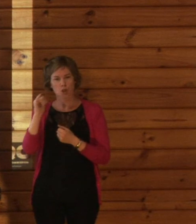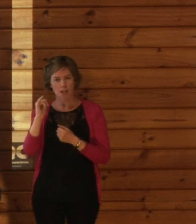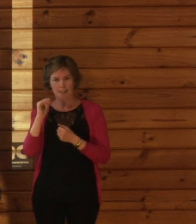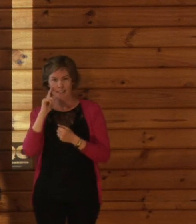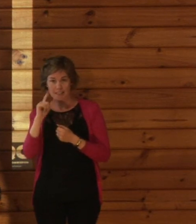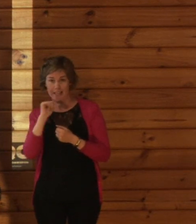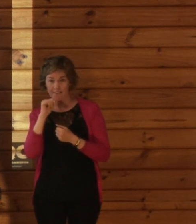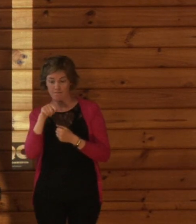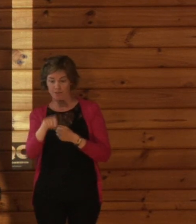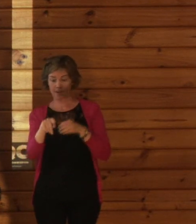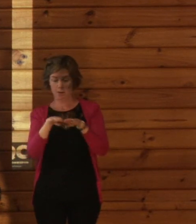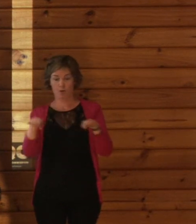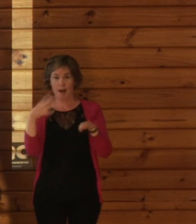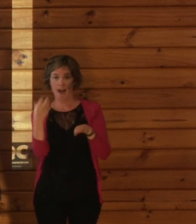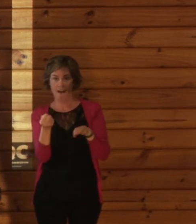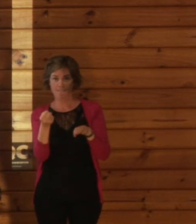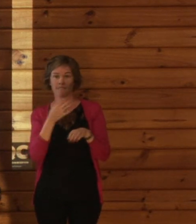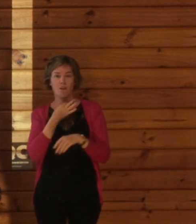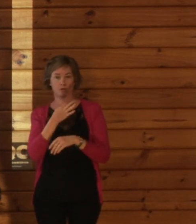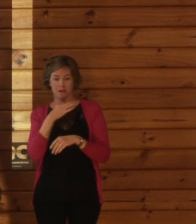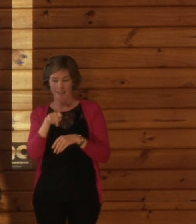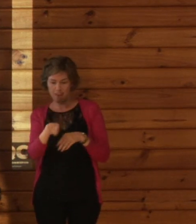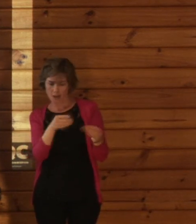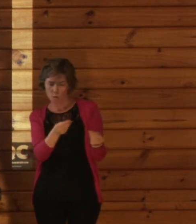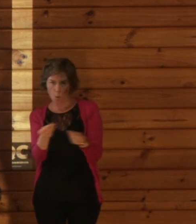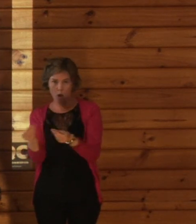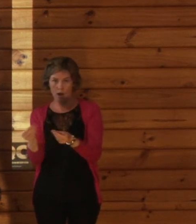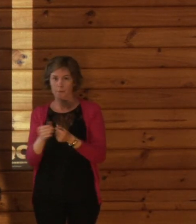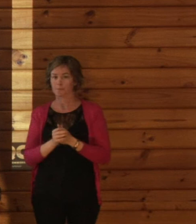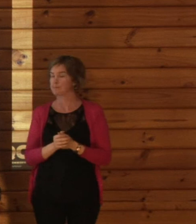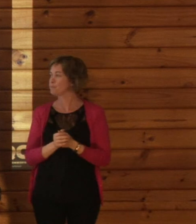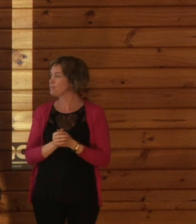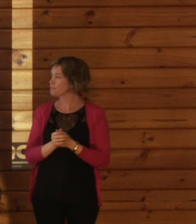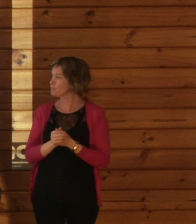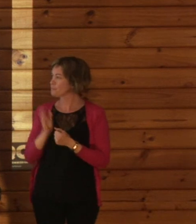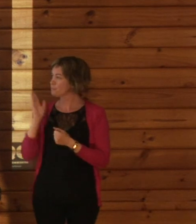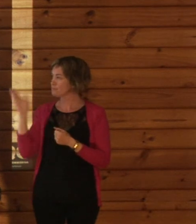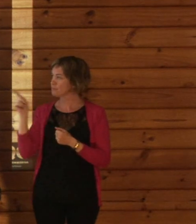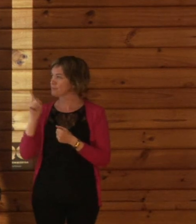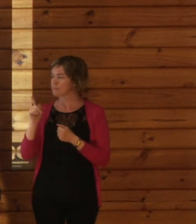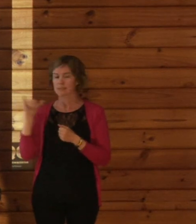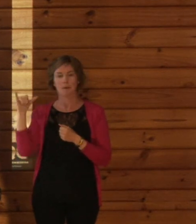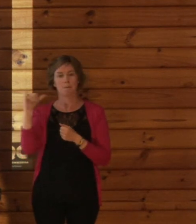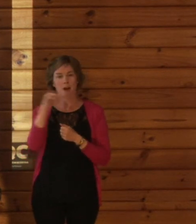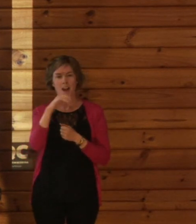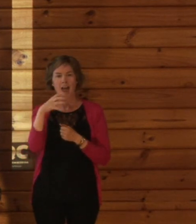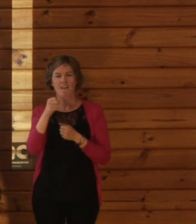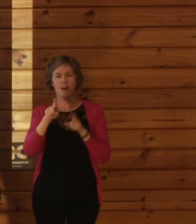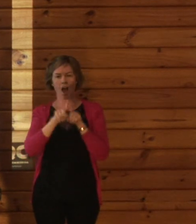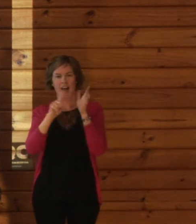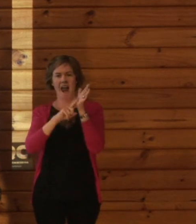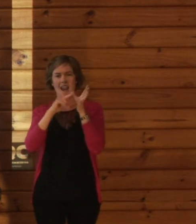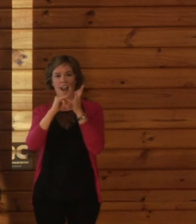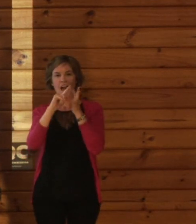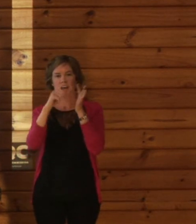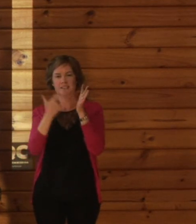So here's our LIDAR. So this is a plane that flies over and shoots lasers down. It's quite cool. To measure the height of the ground